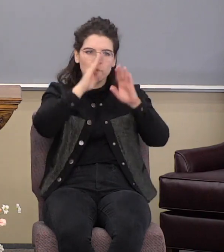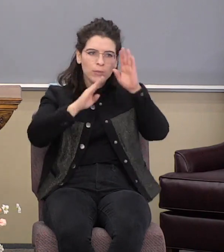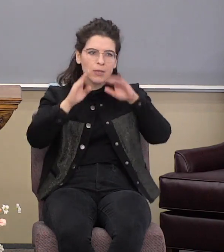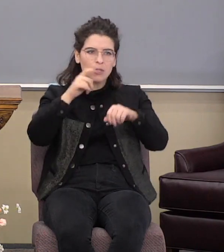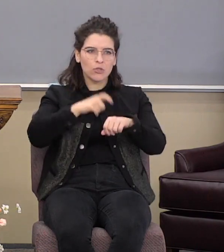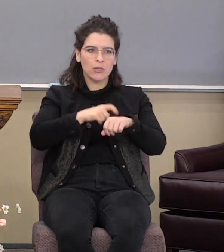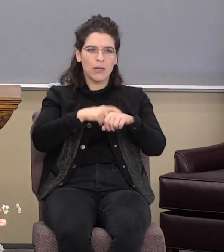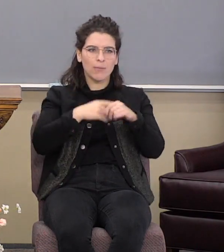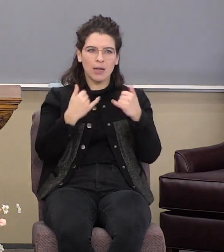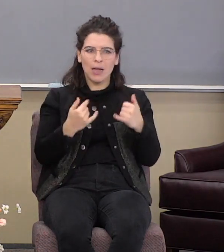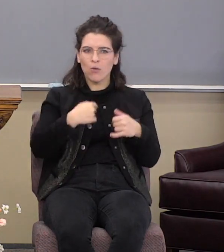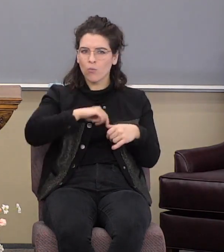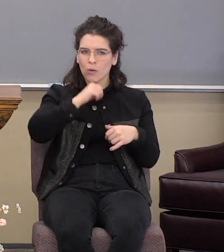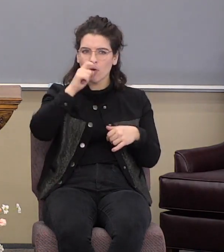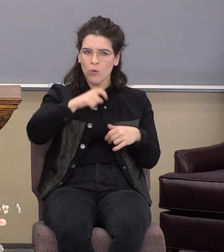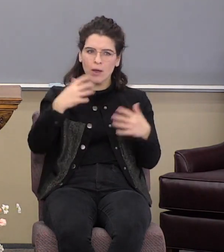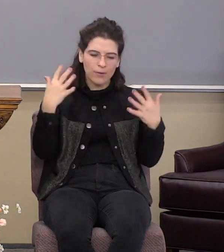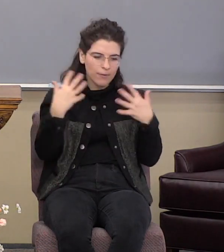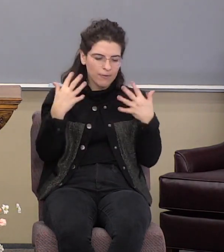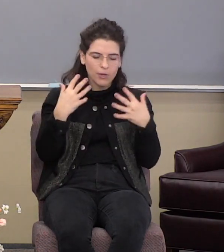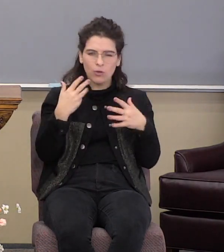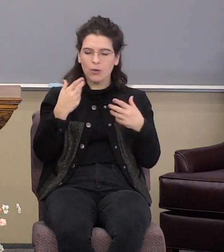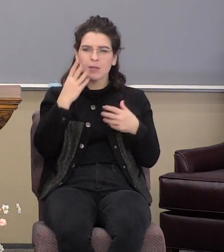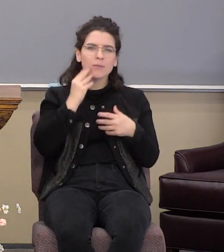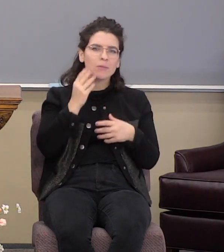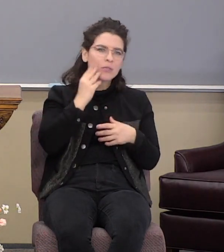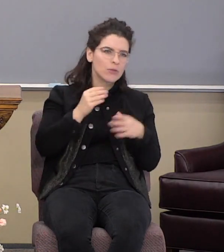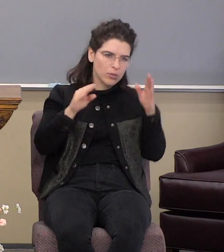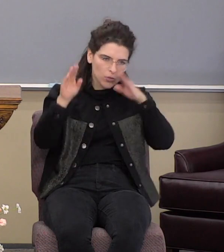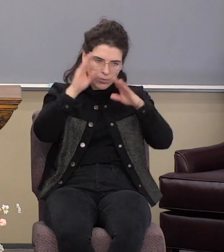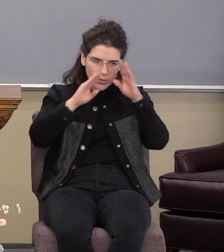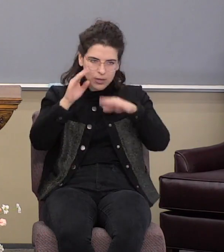And we don't have to fear ever being in the tribulational period.